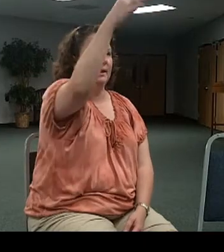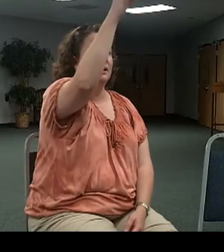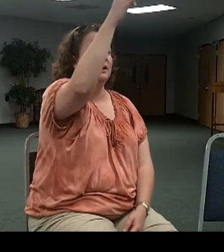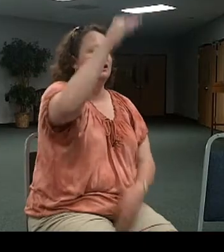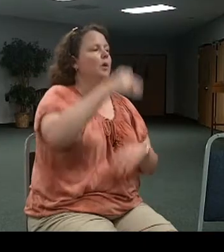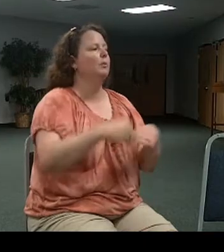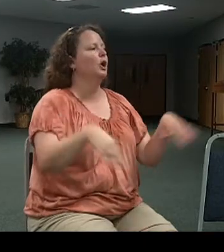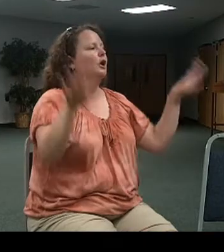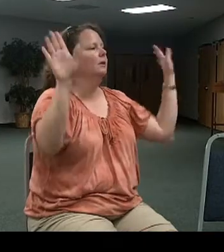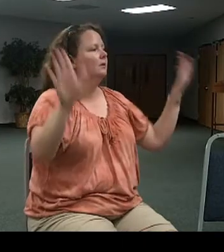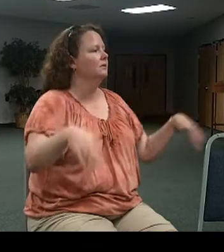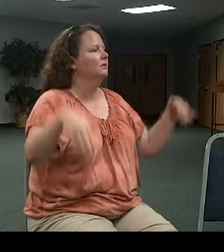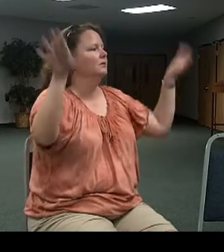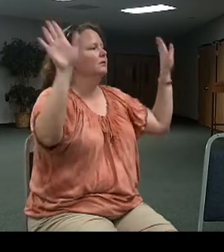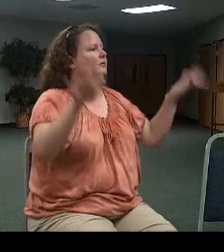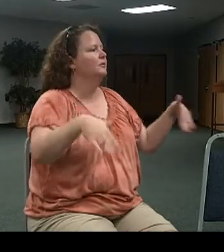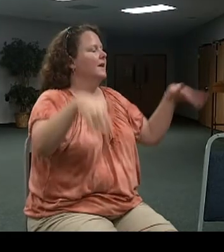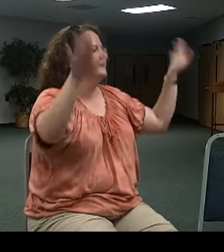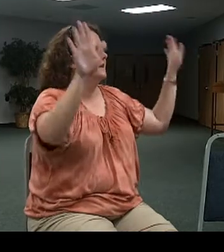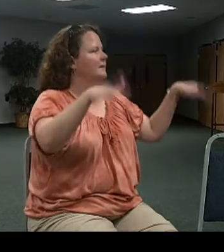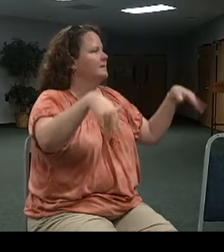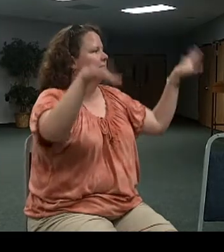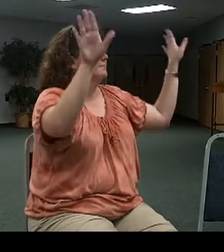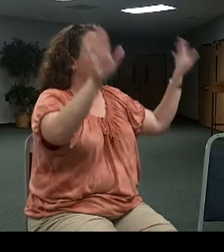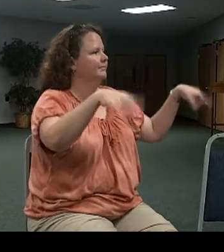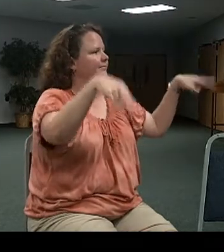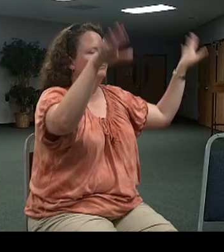Okay? A bird flies like this.